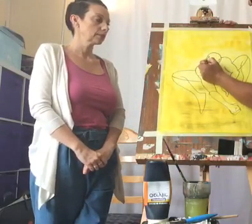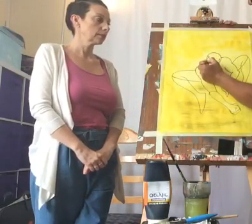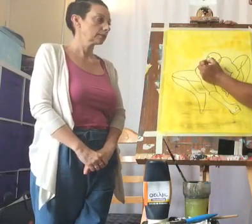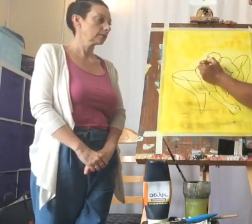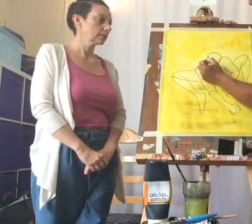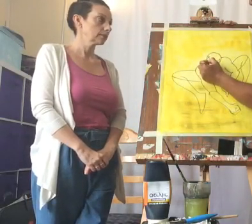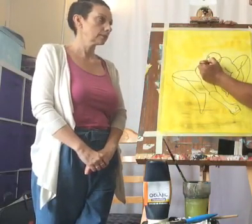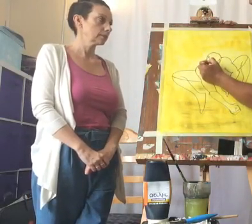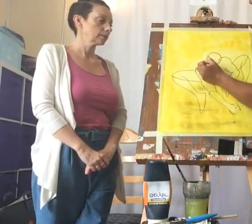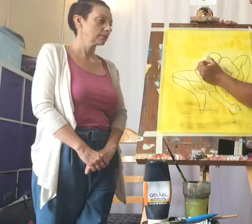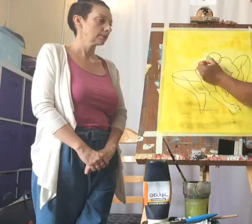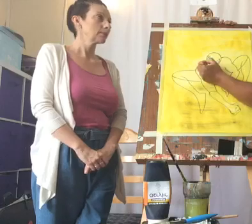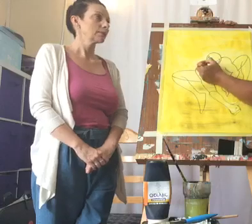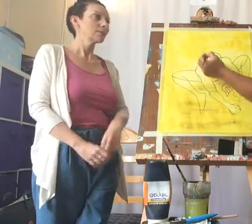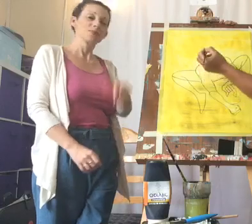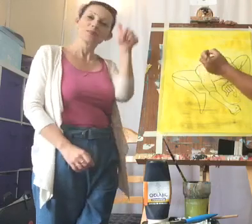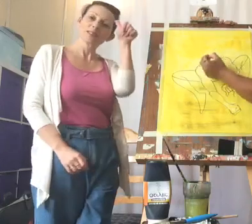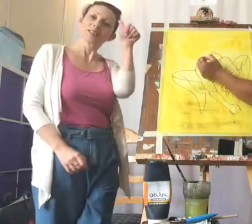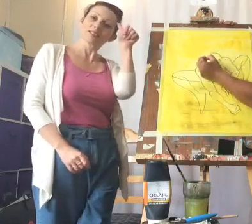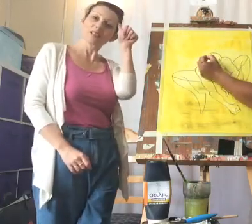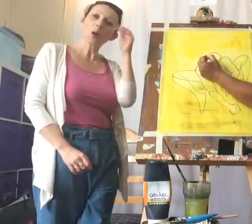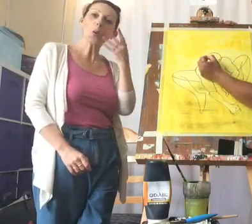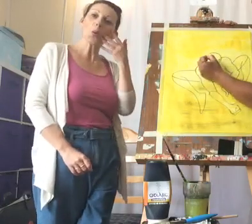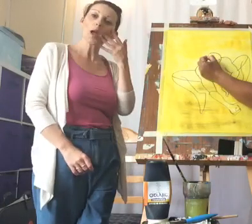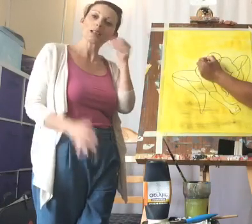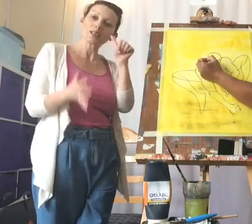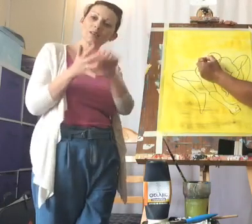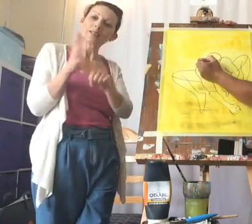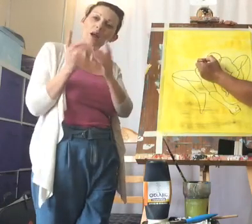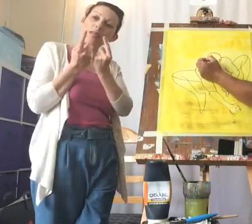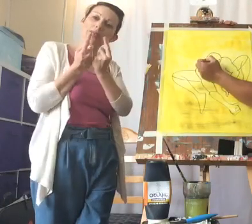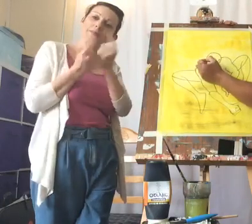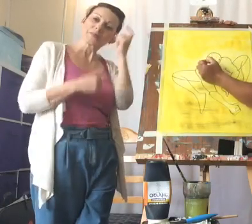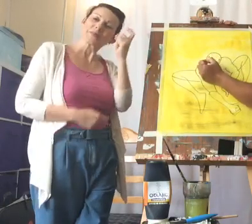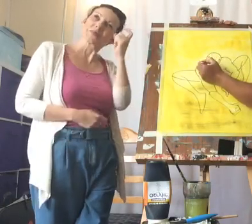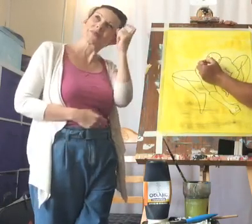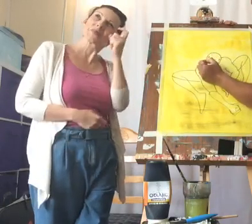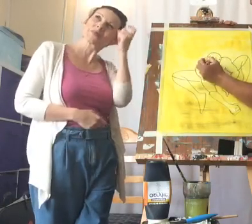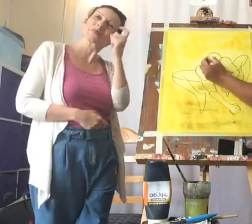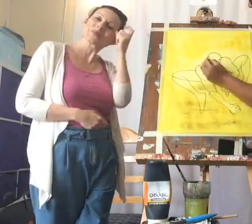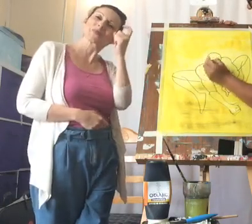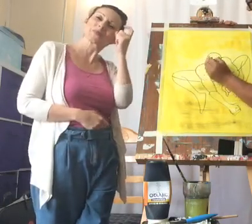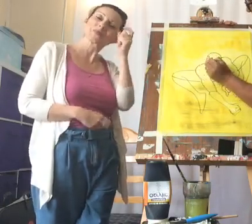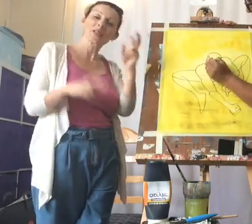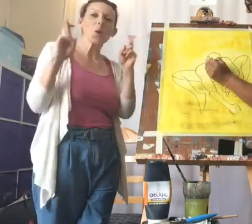Do you know sometimes when you start something you think like, we should have chosen something easier.